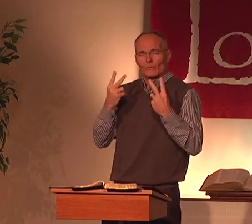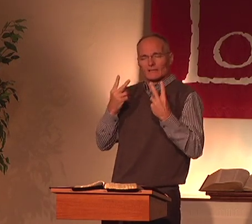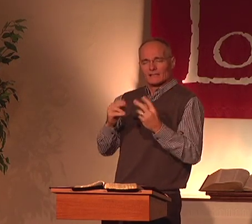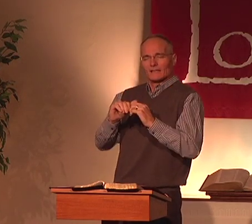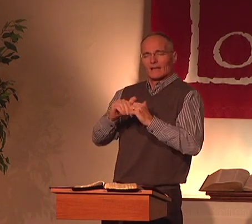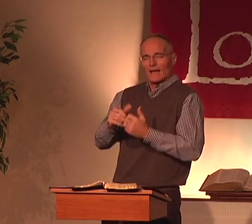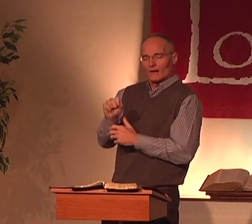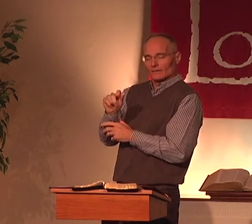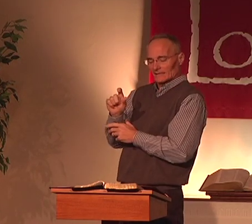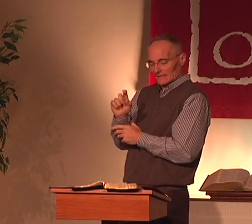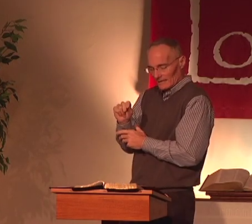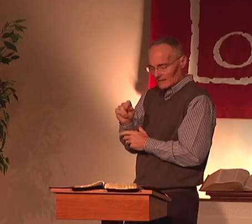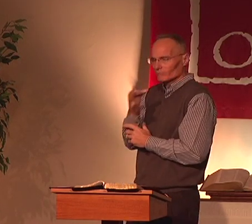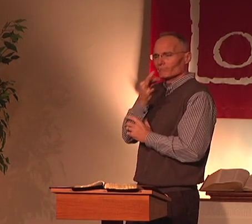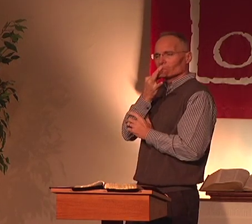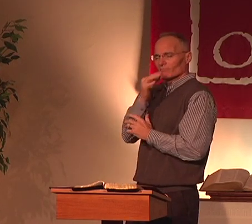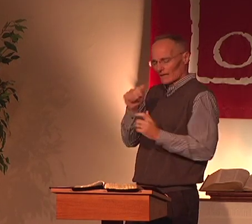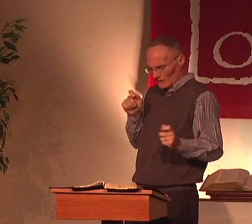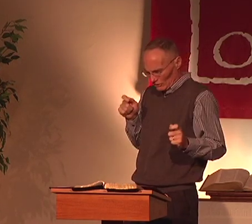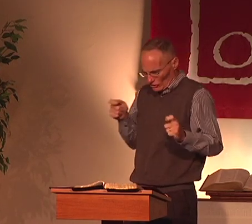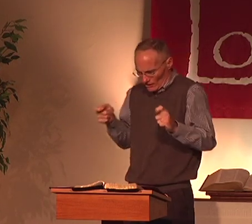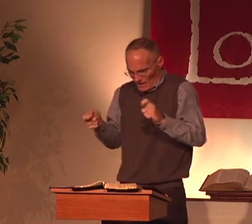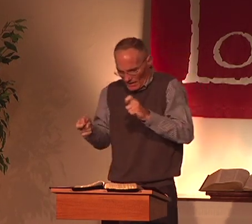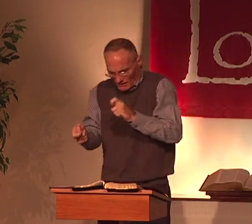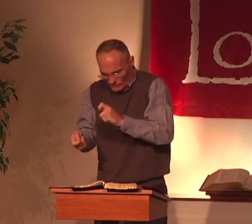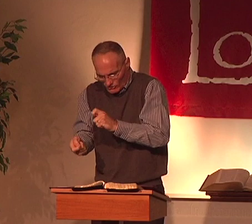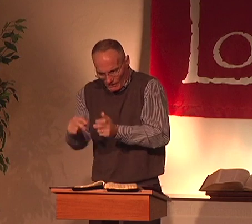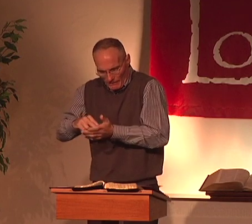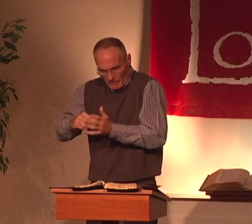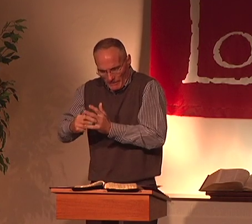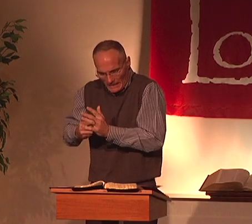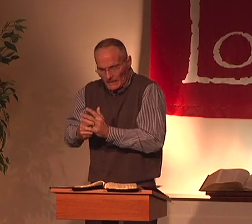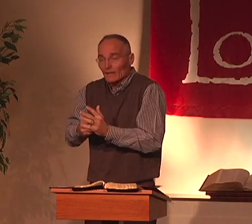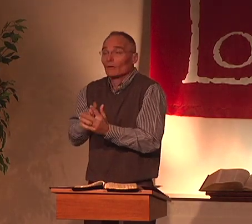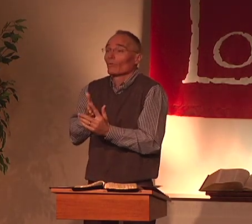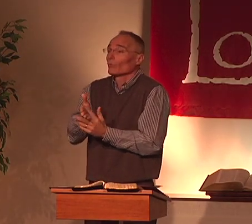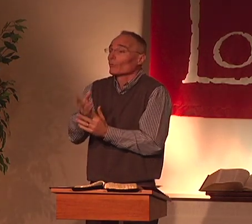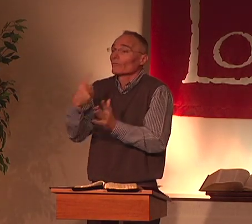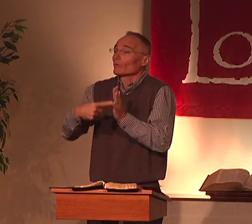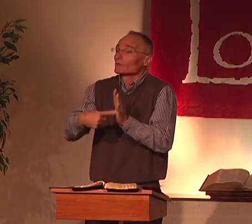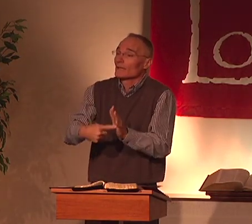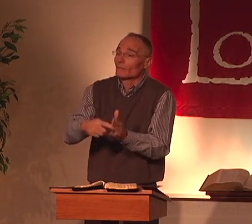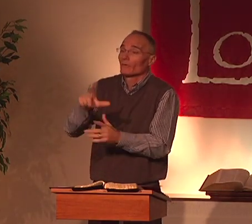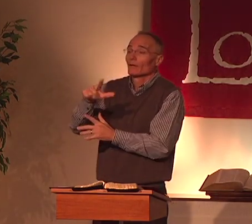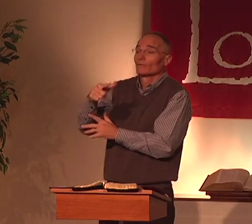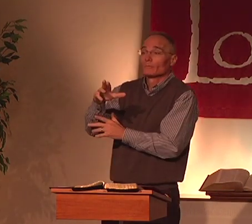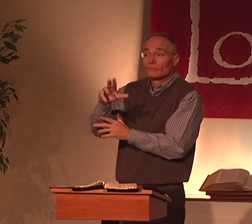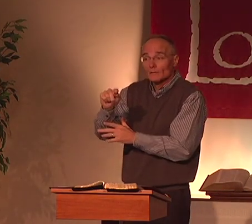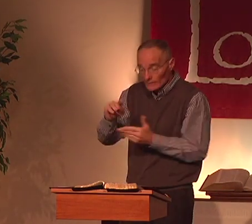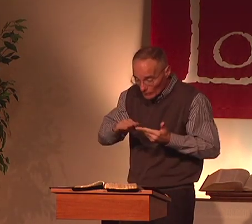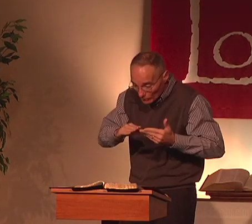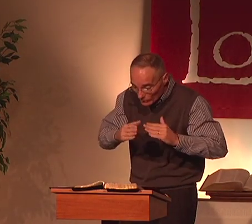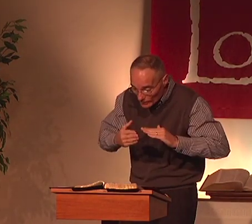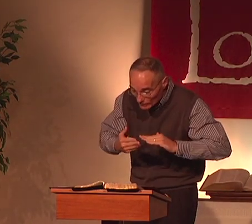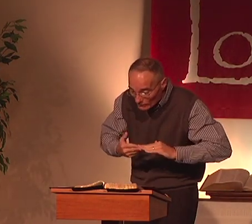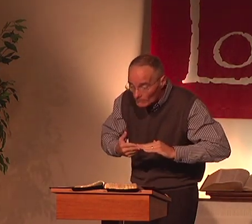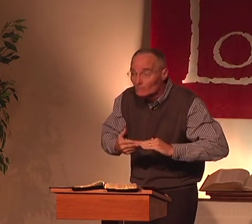But now we see How Satan How he so expertly Changed the meaning Example of the LGBTQ